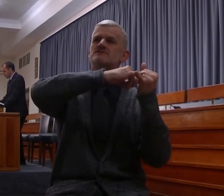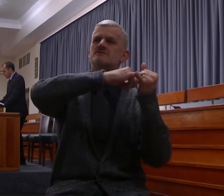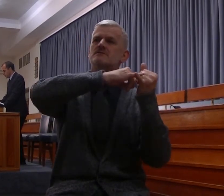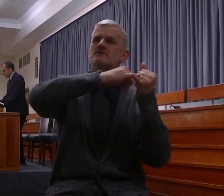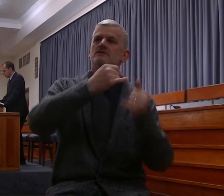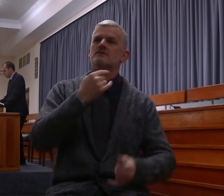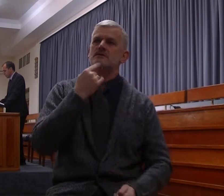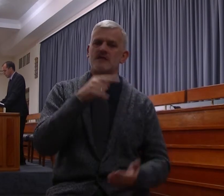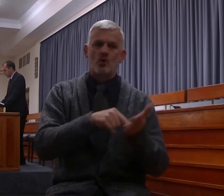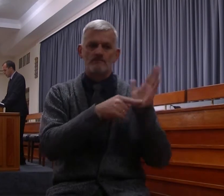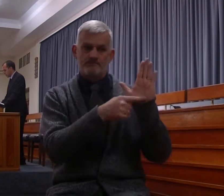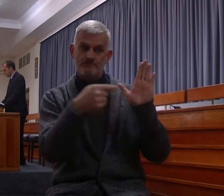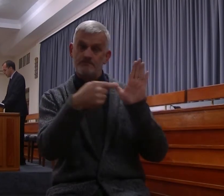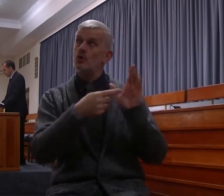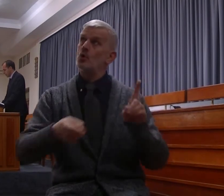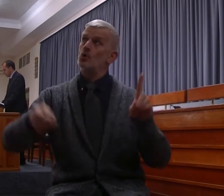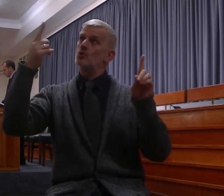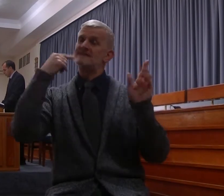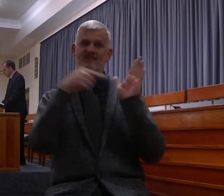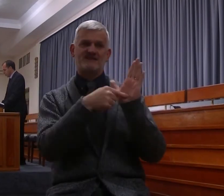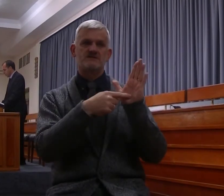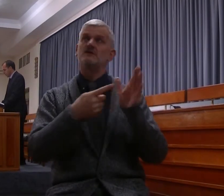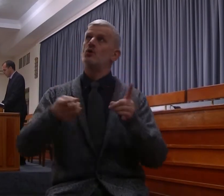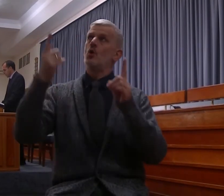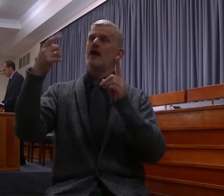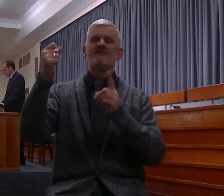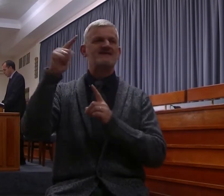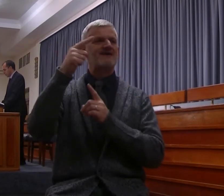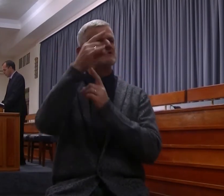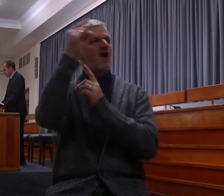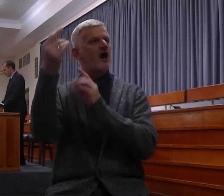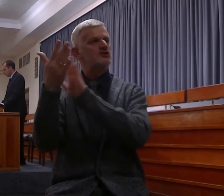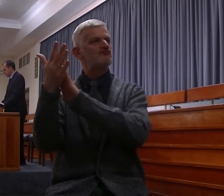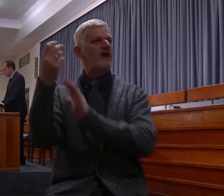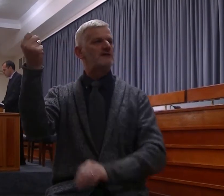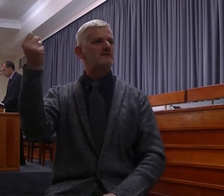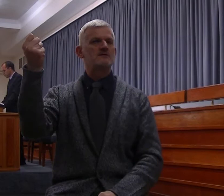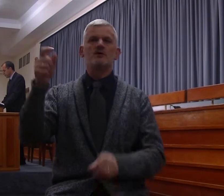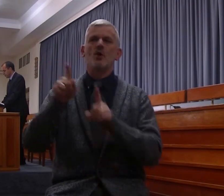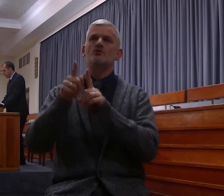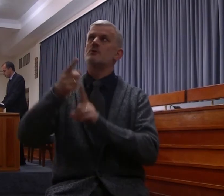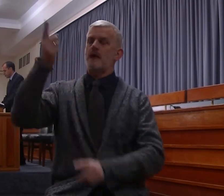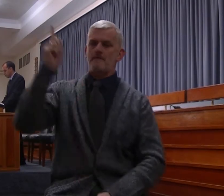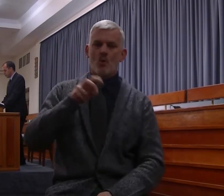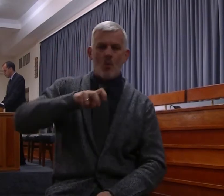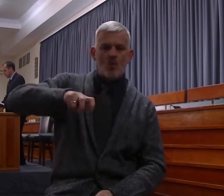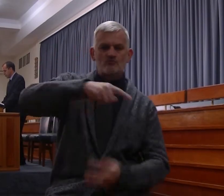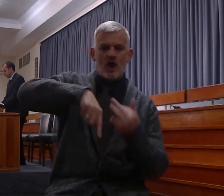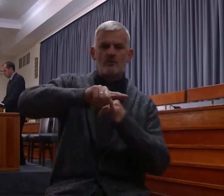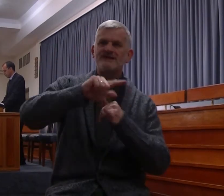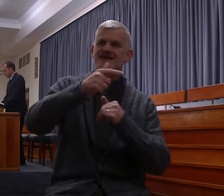holdeth the seven stars in his right hand, who walketh in the midst of the seven golden